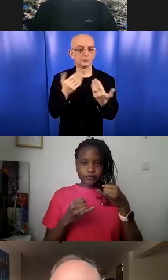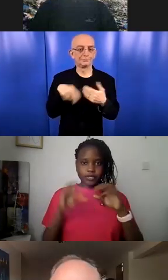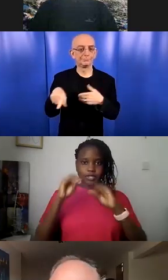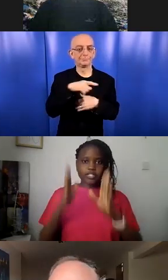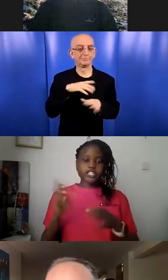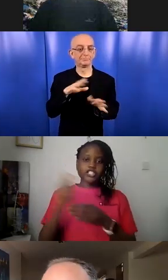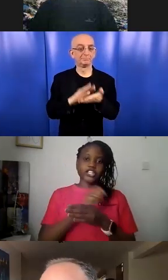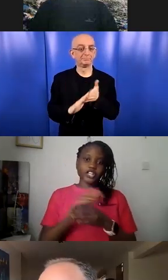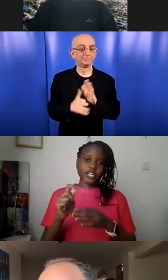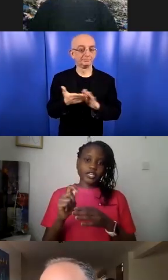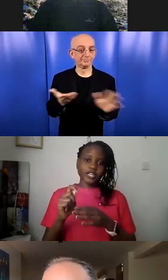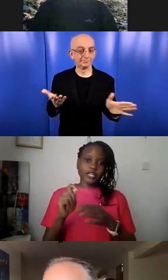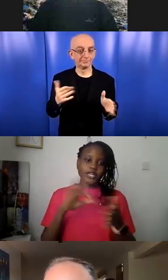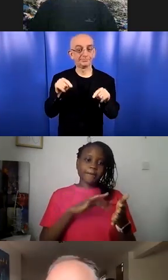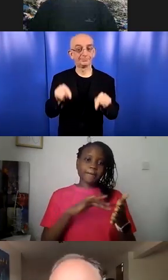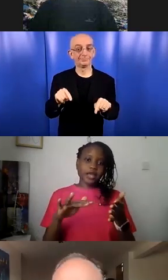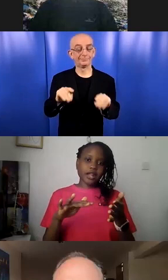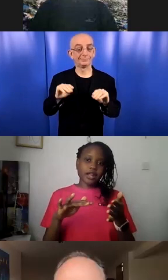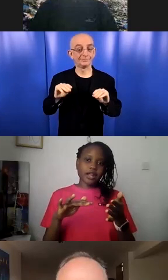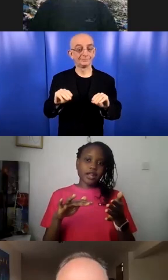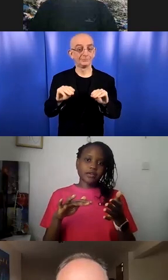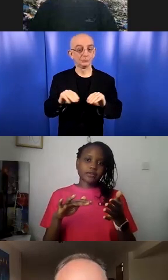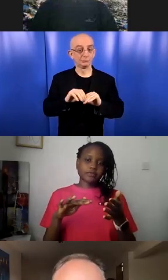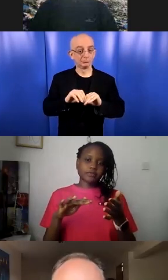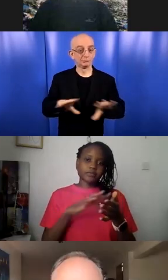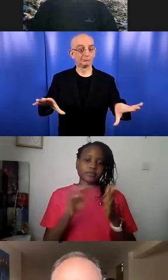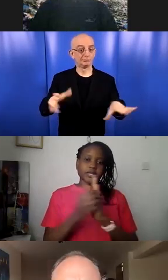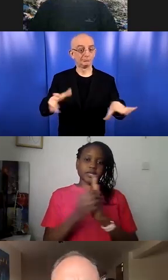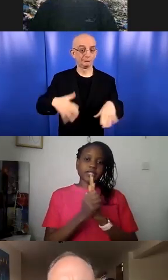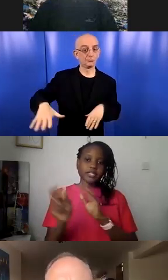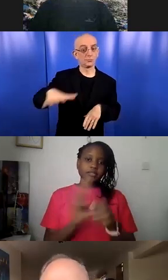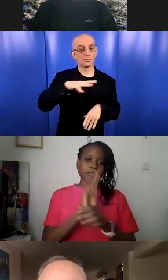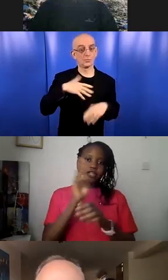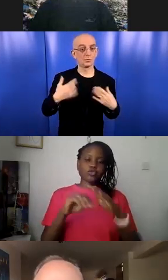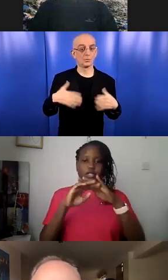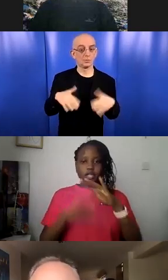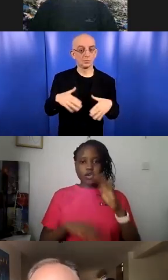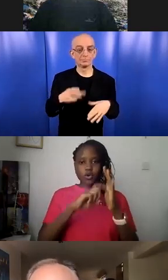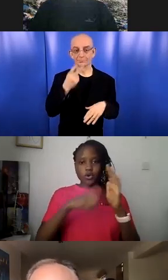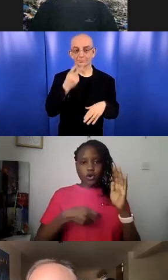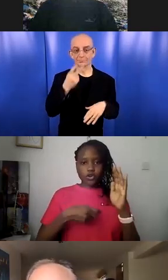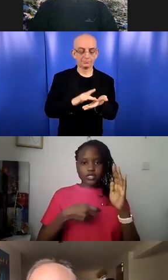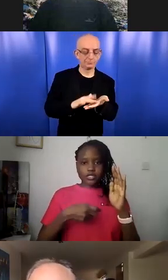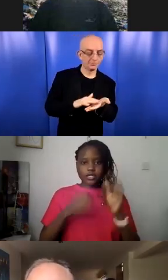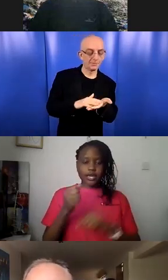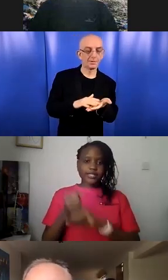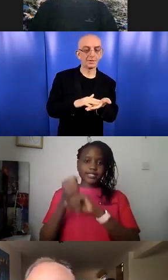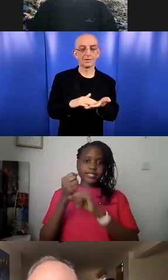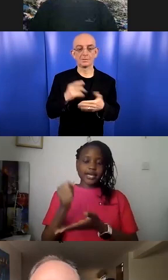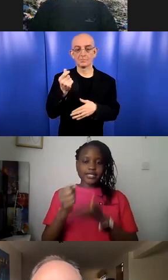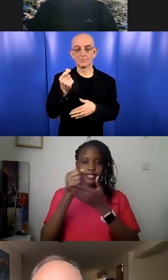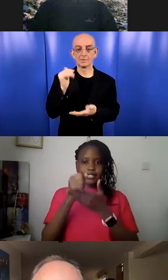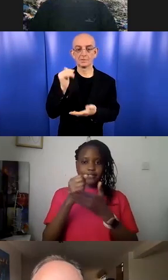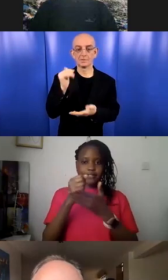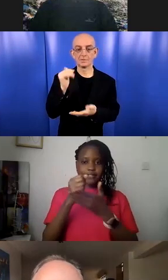the teacher training in refreshable, really in Braille skills, but using low-cost assistive technology in the form